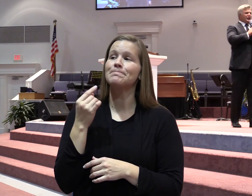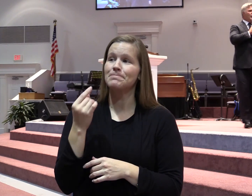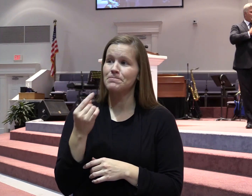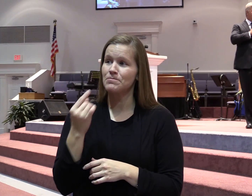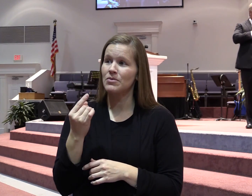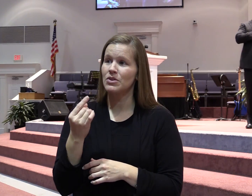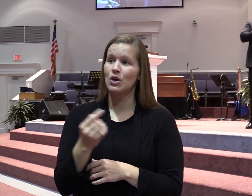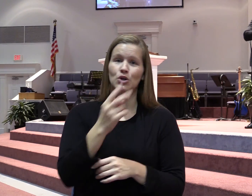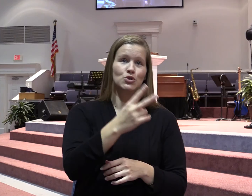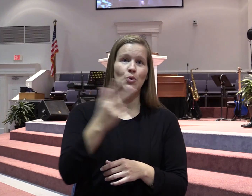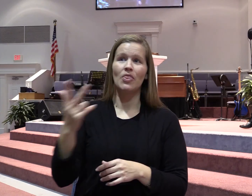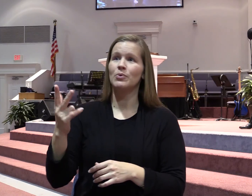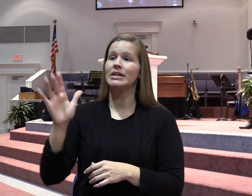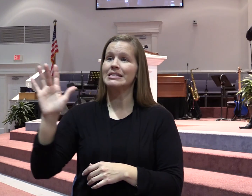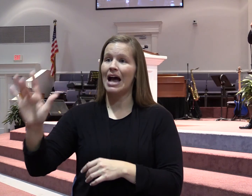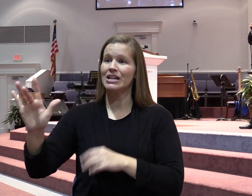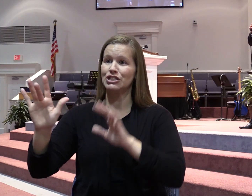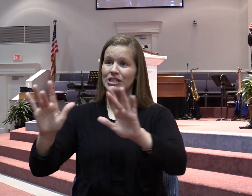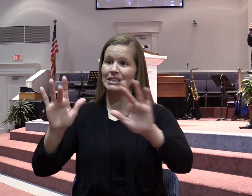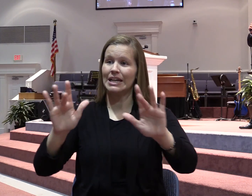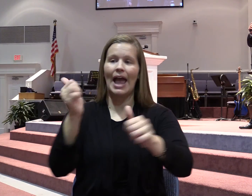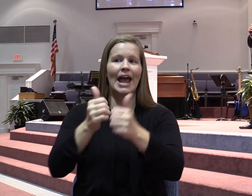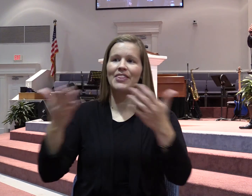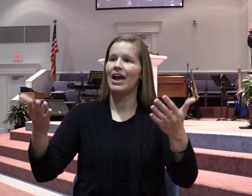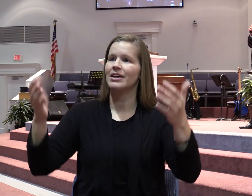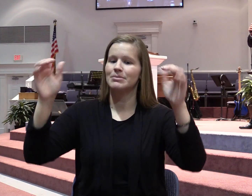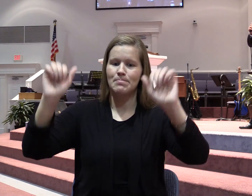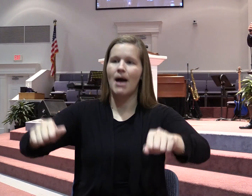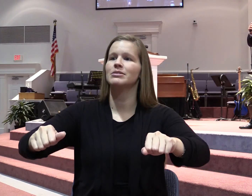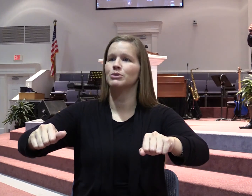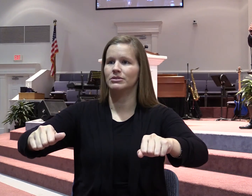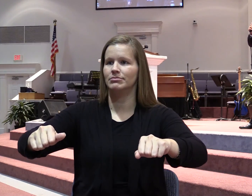where two agree touching, anything is possible.